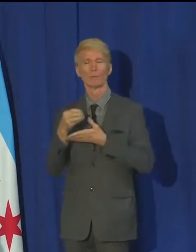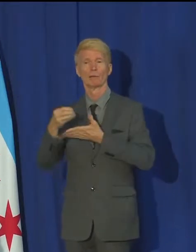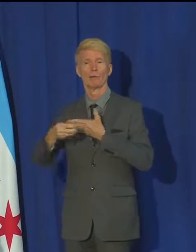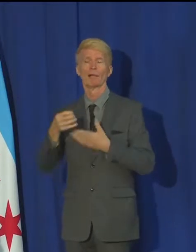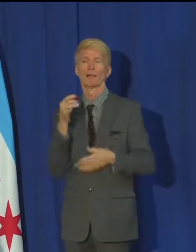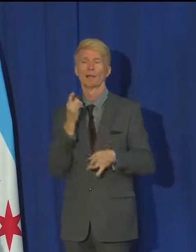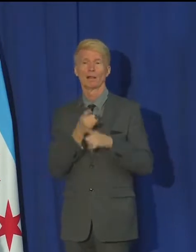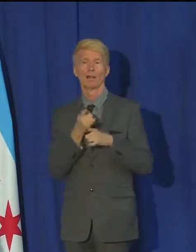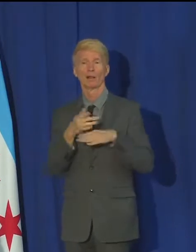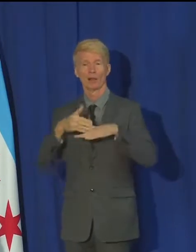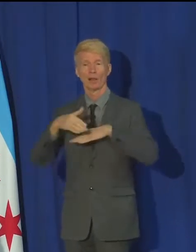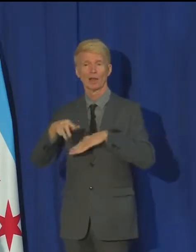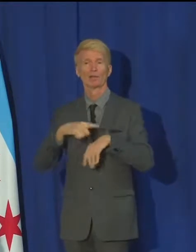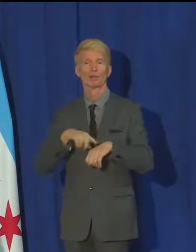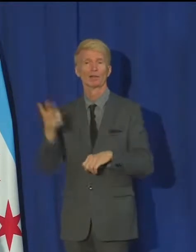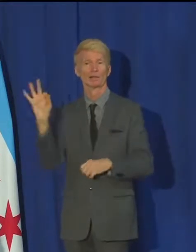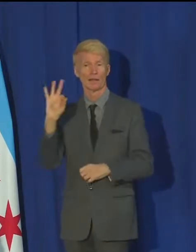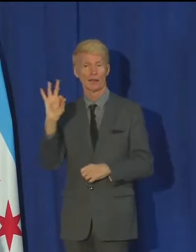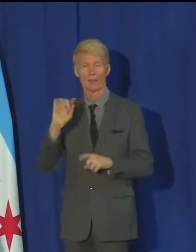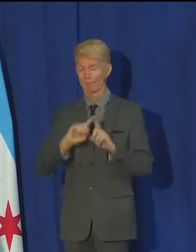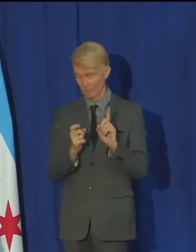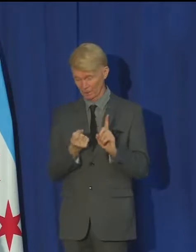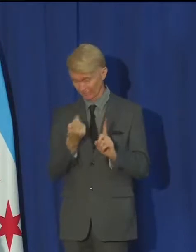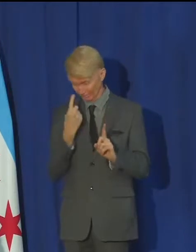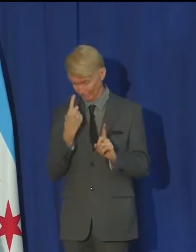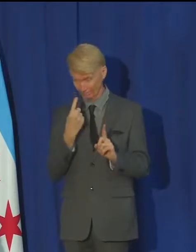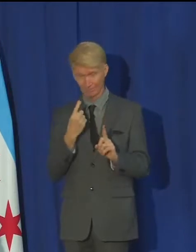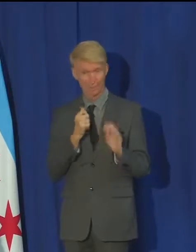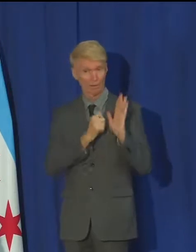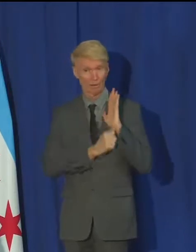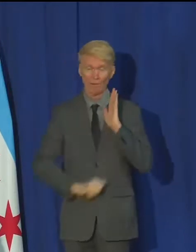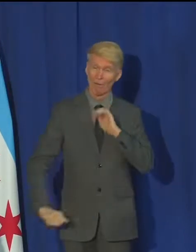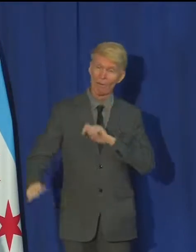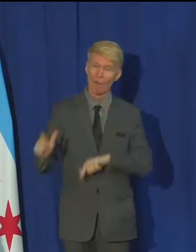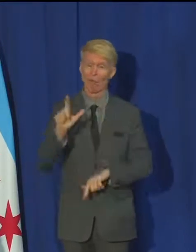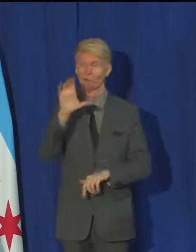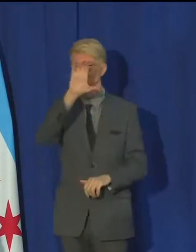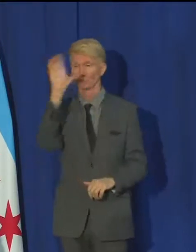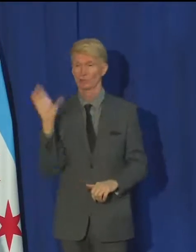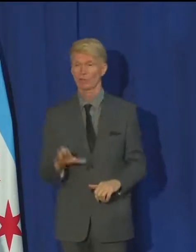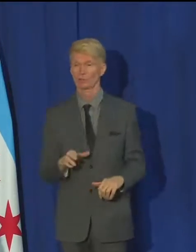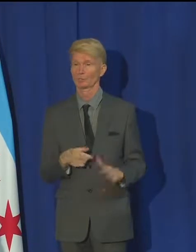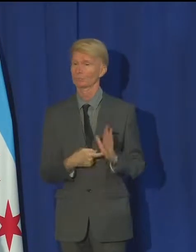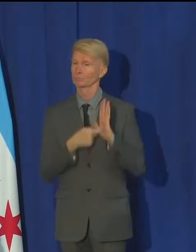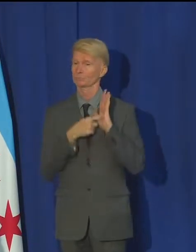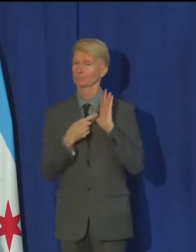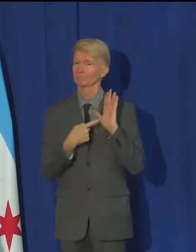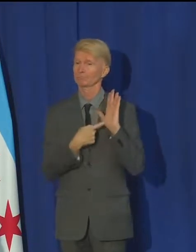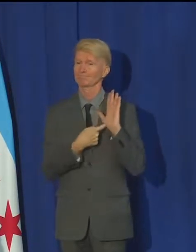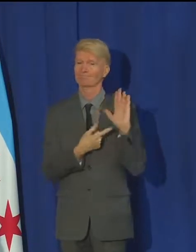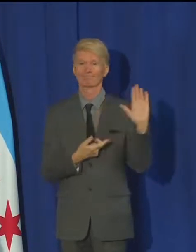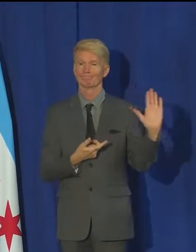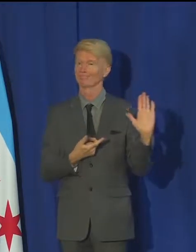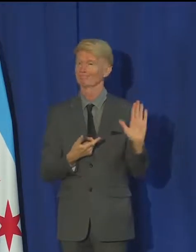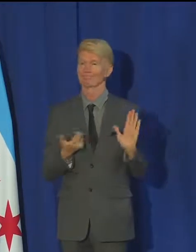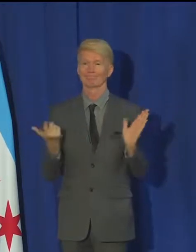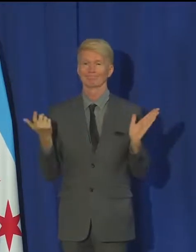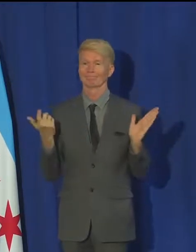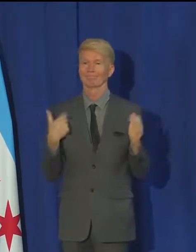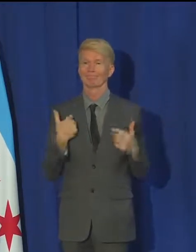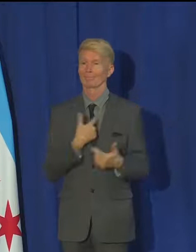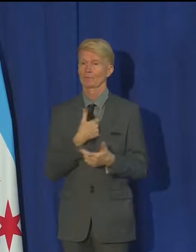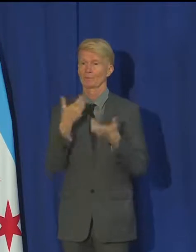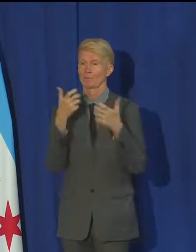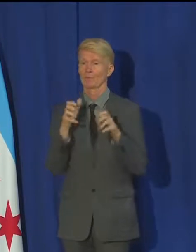liquor after 9 p.m. But otherwise, that is the requirement across all of Chicago, and we're not going to try to